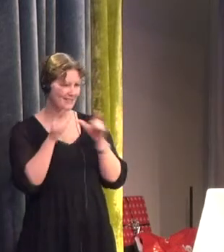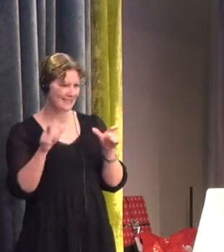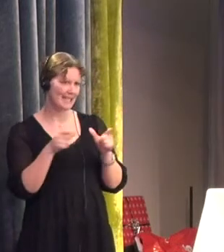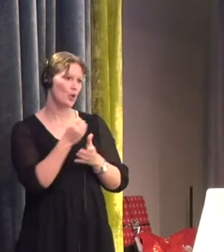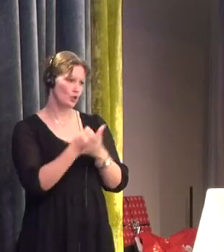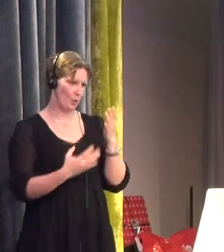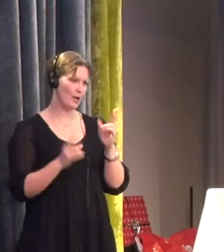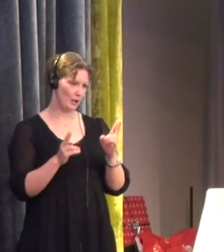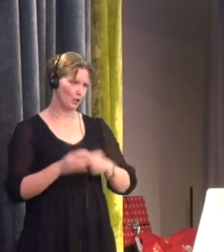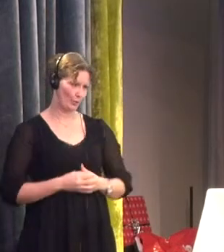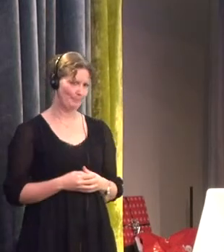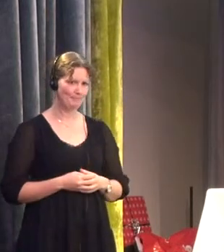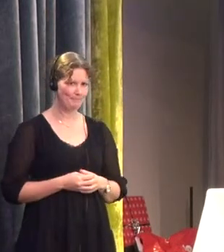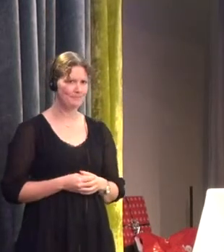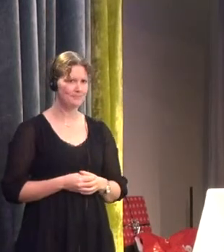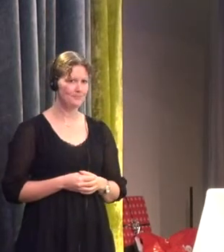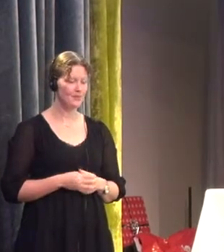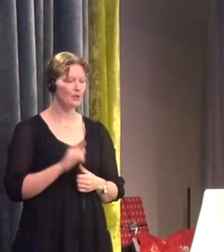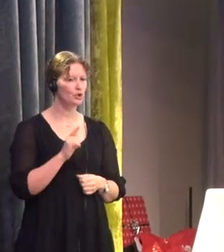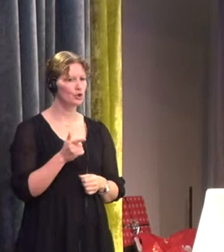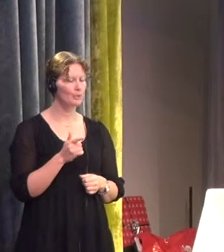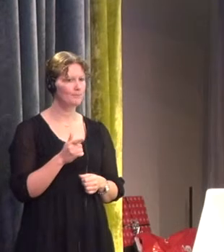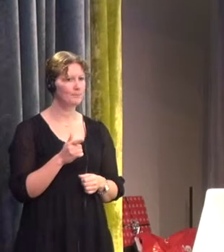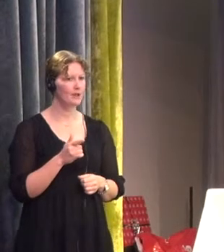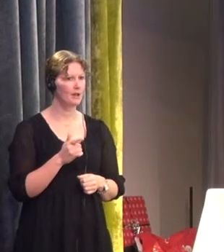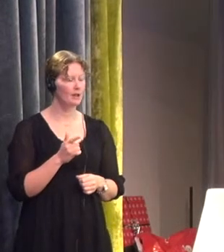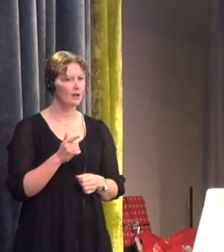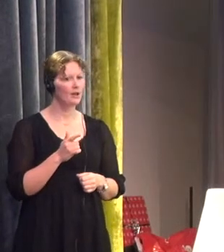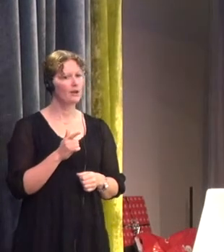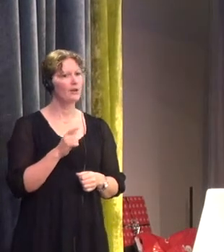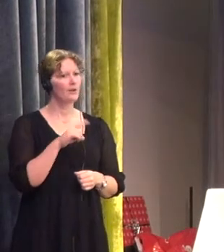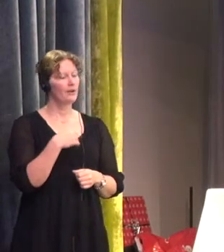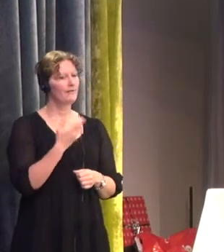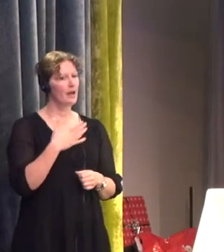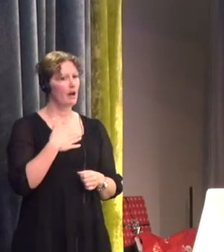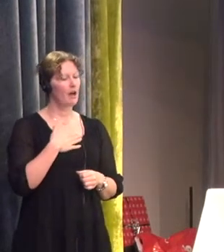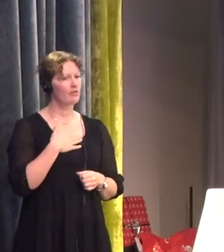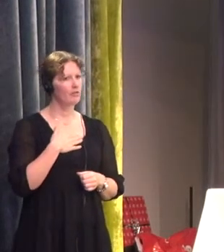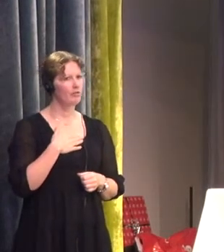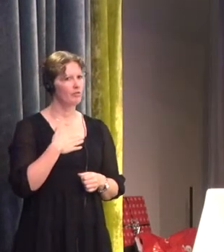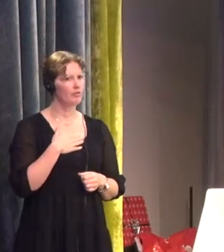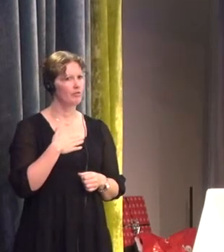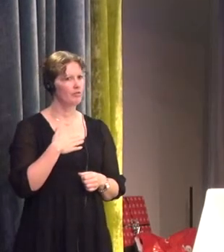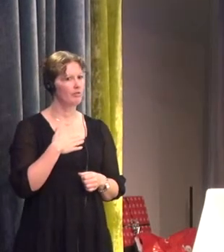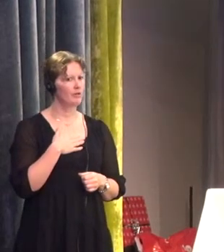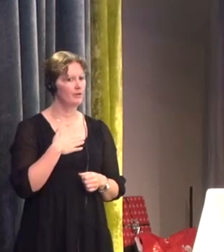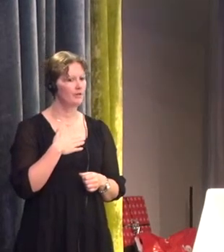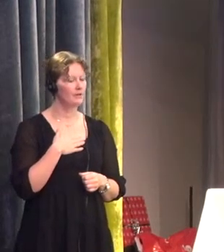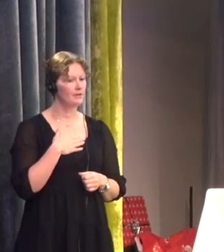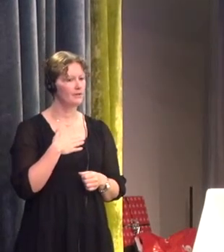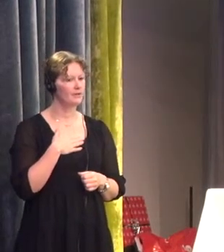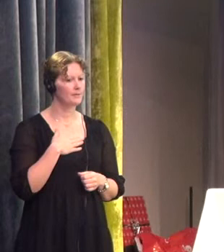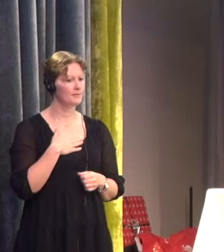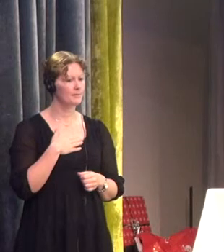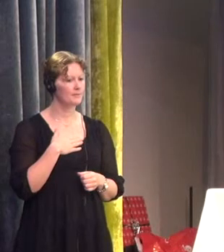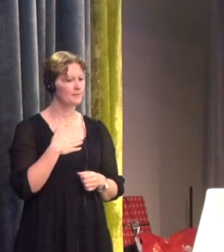originated in some places in Berkeley, California, and then came over with Adolf Ratzka in Sweden and spread around the world, what we mean is the